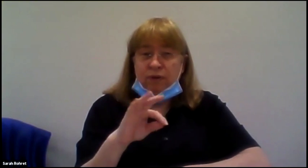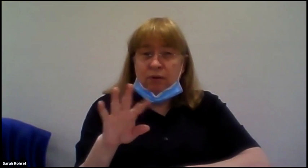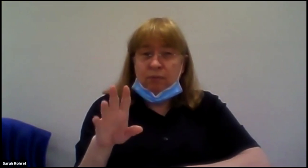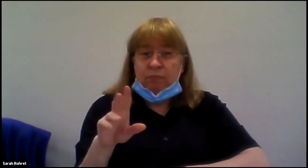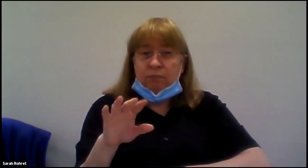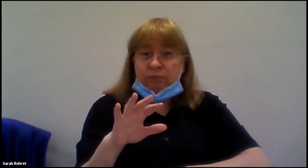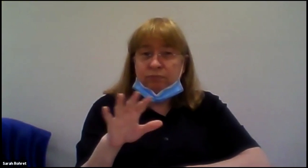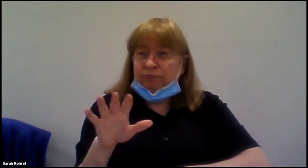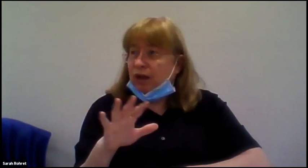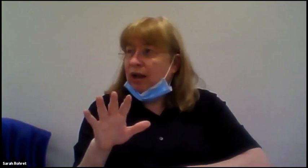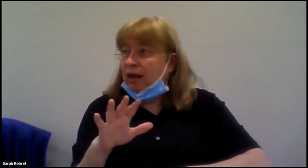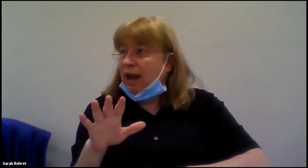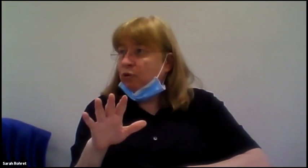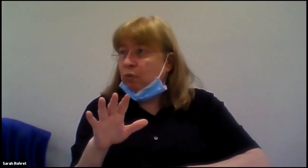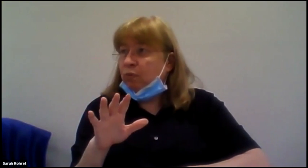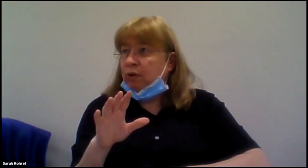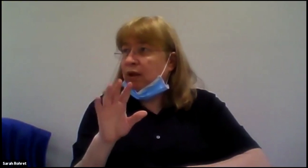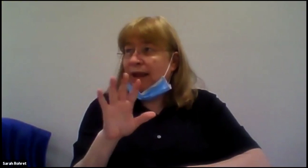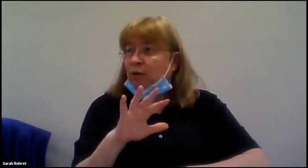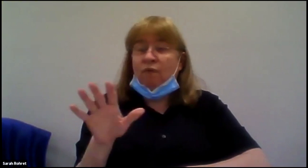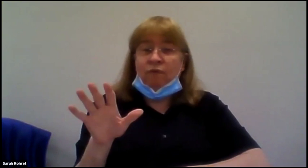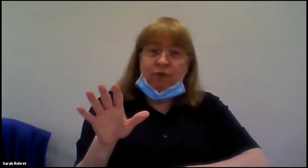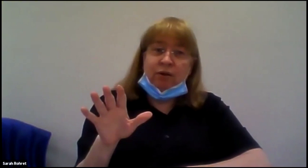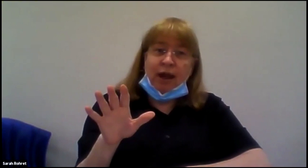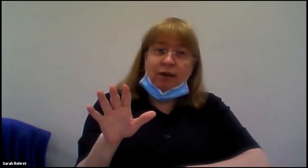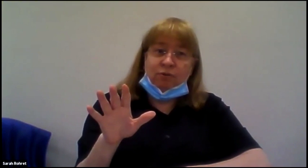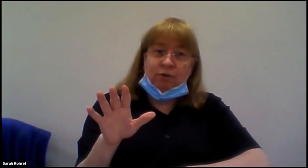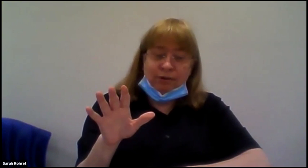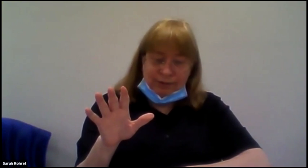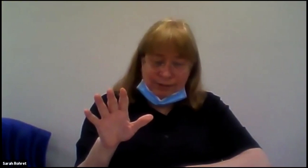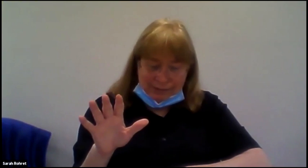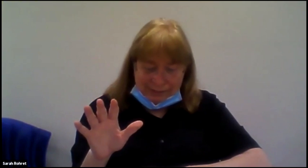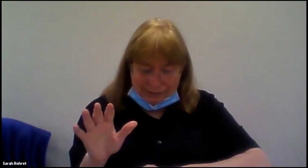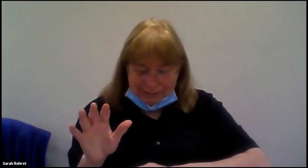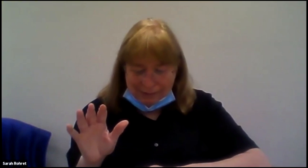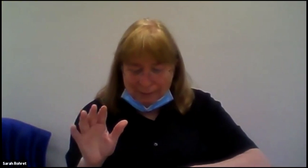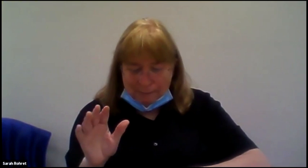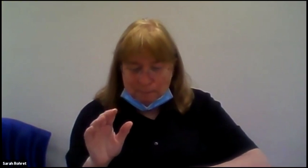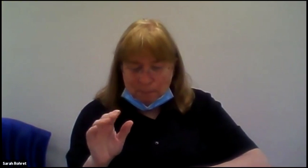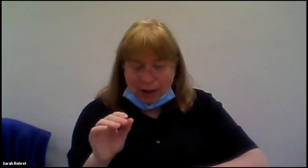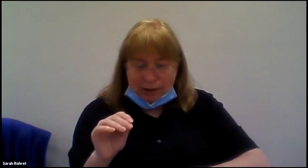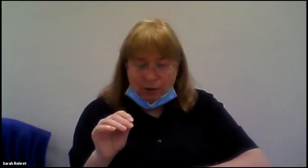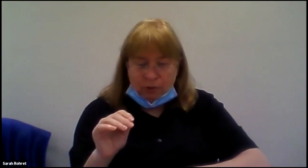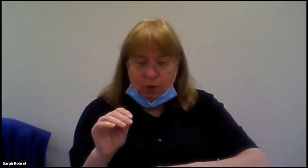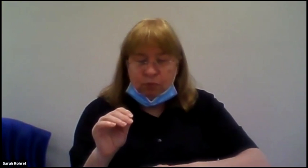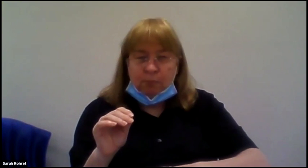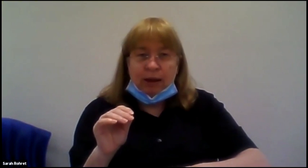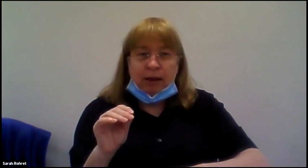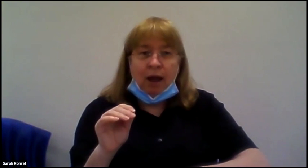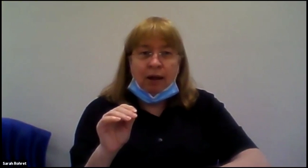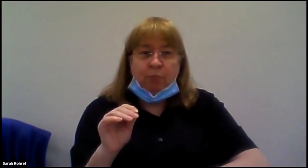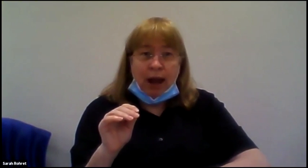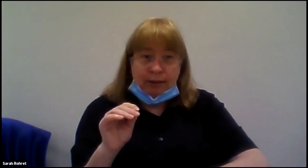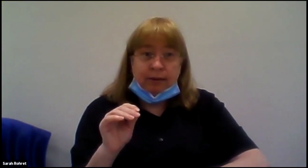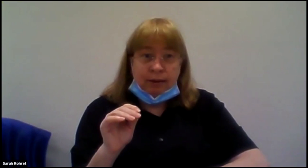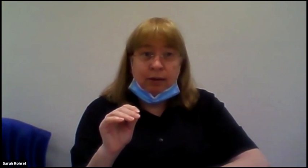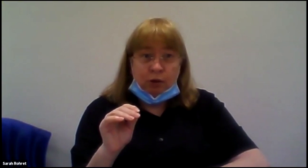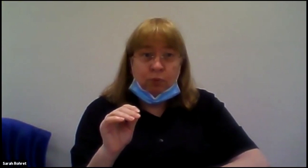feel kind of natural with those, so they don't feel natural. So those will be a lot of practicing this week.